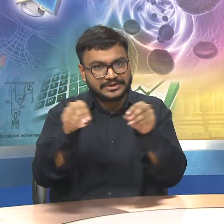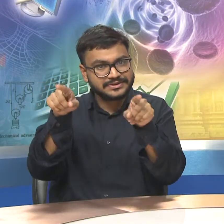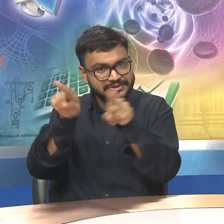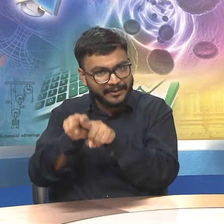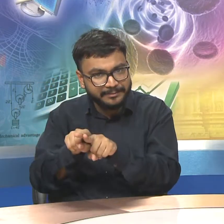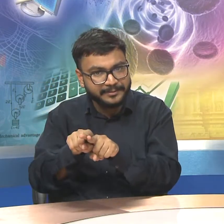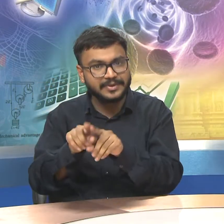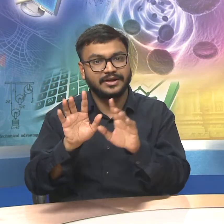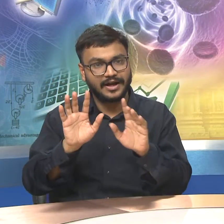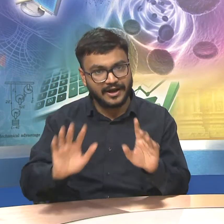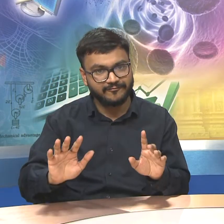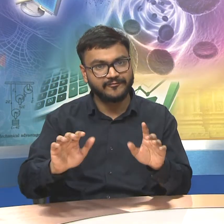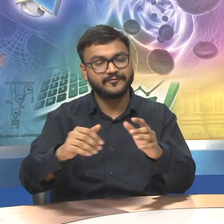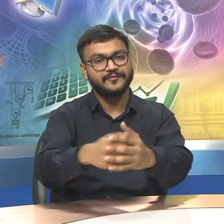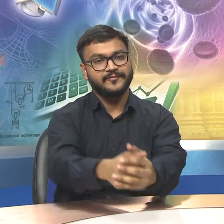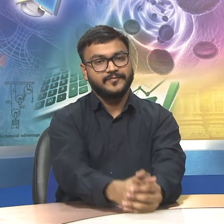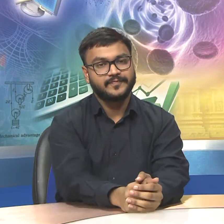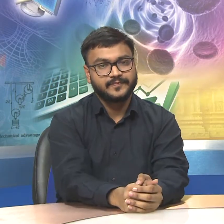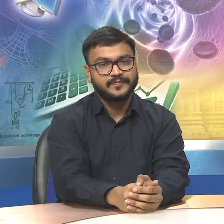different place of articulation.